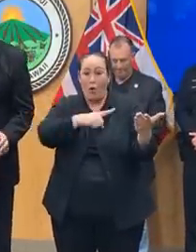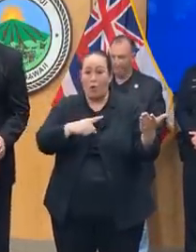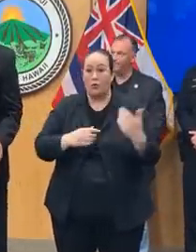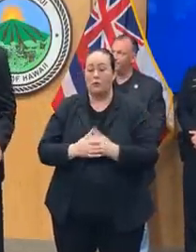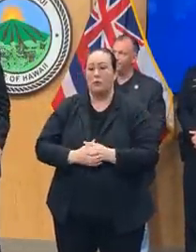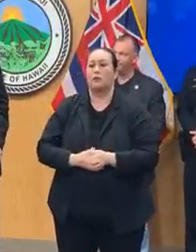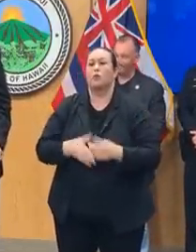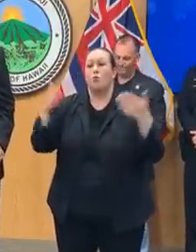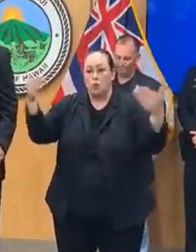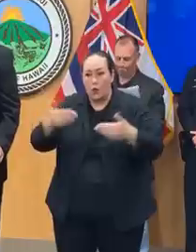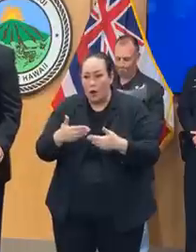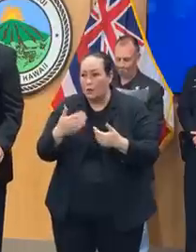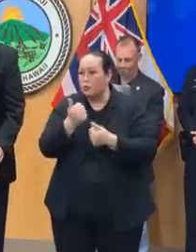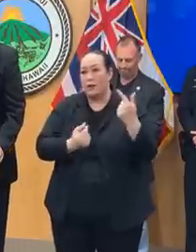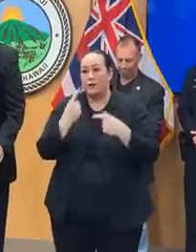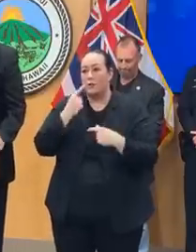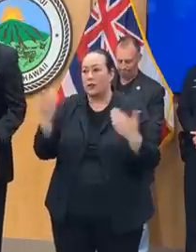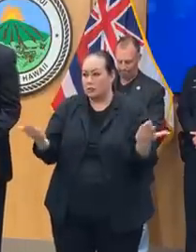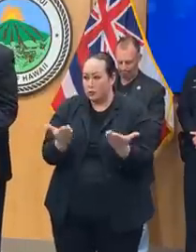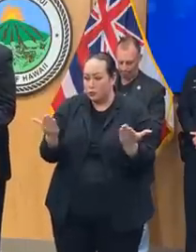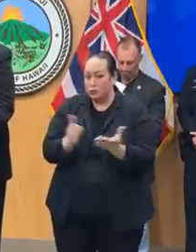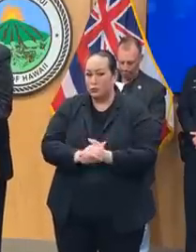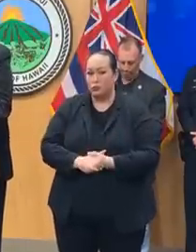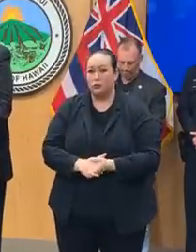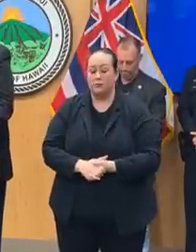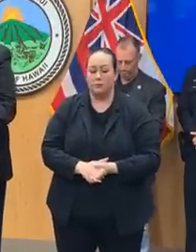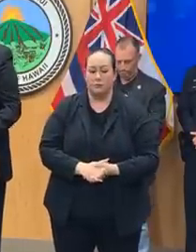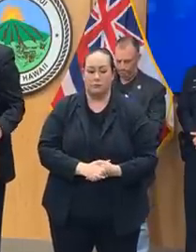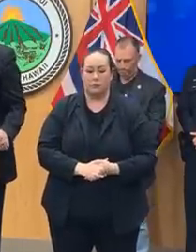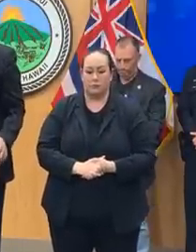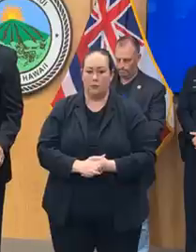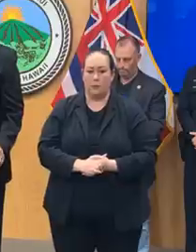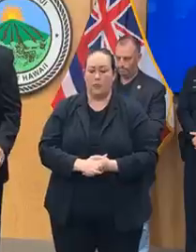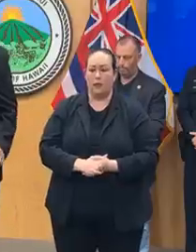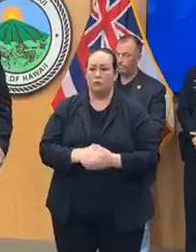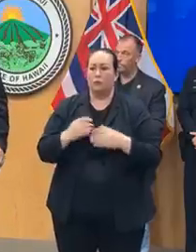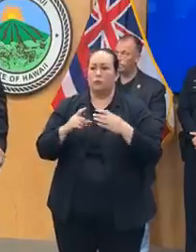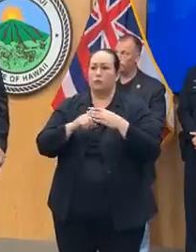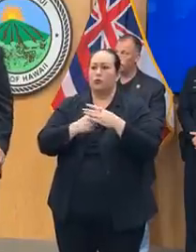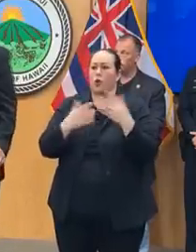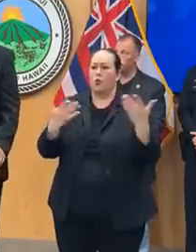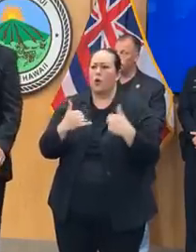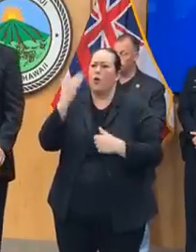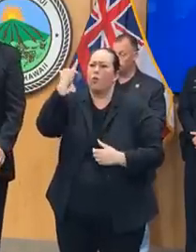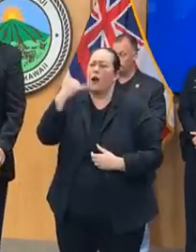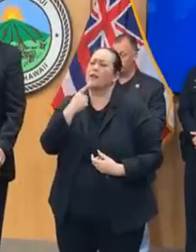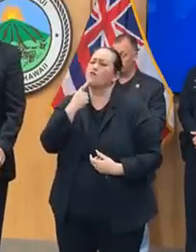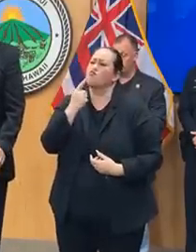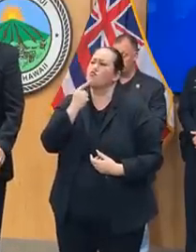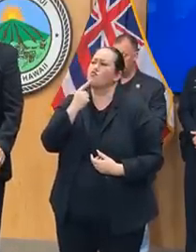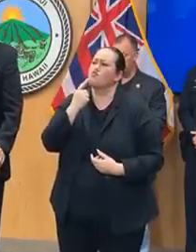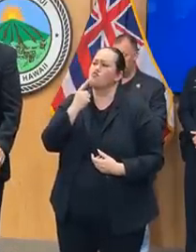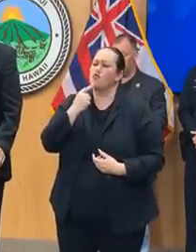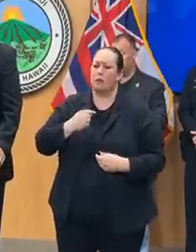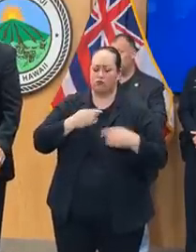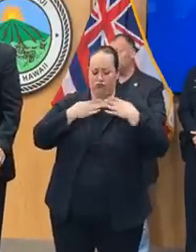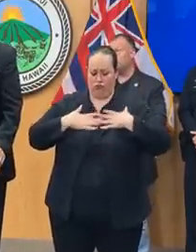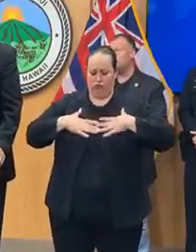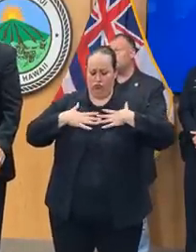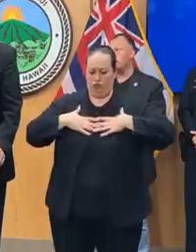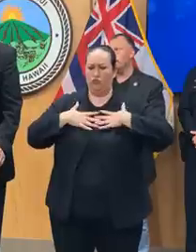mai pakahiapa. Welcome to each and every one of you. I want to start off by pointing out why I'm wearing red this